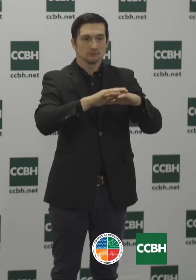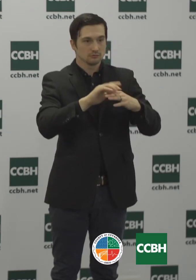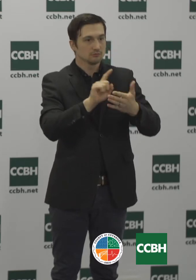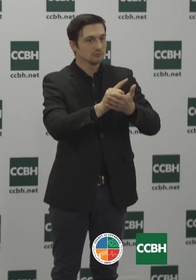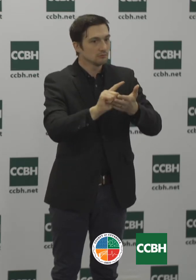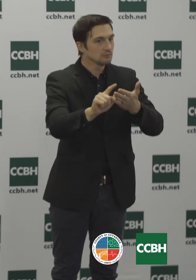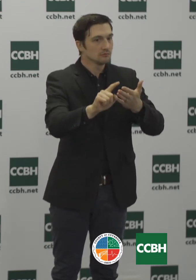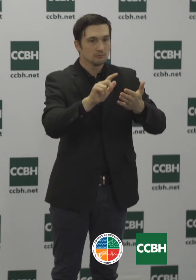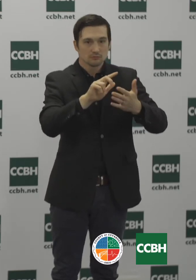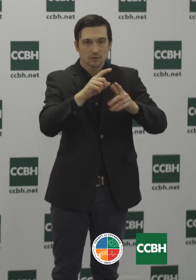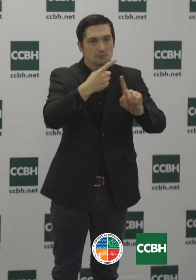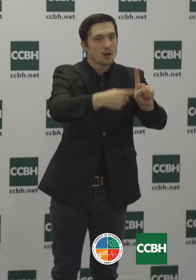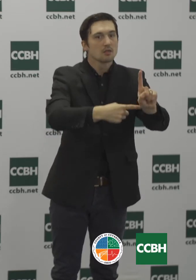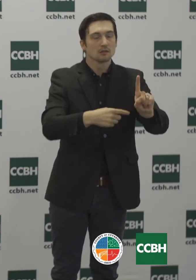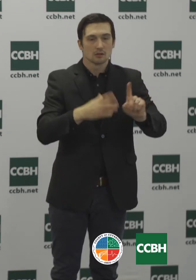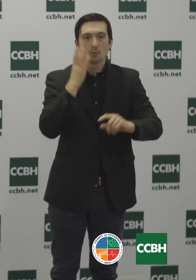months.